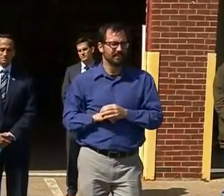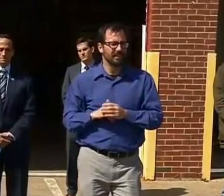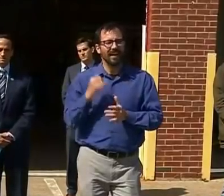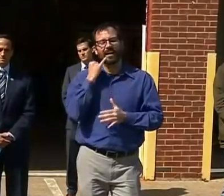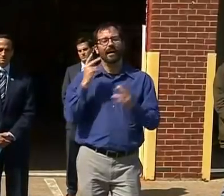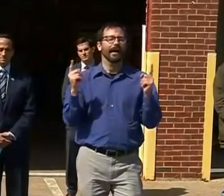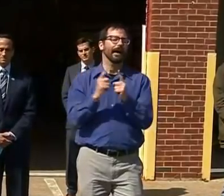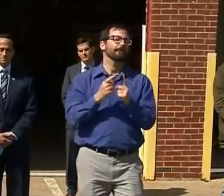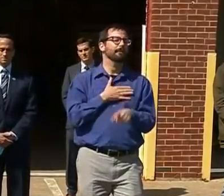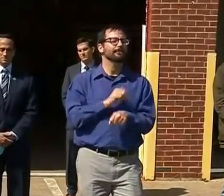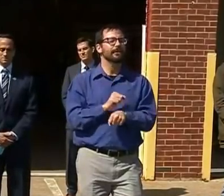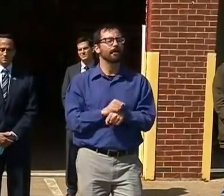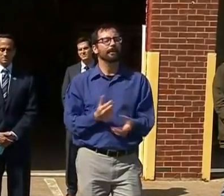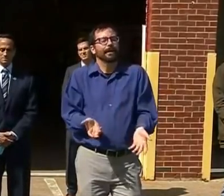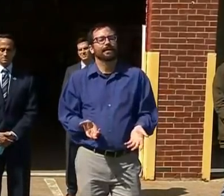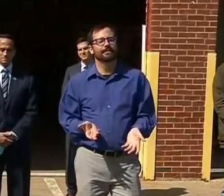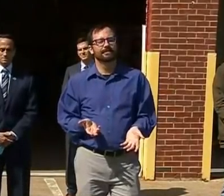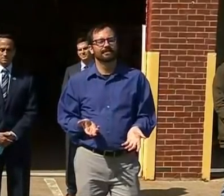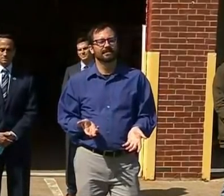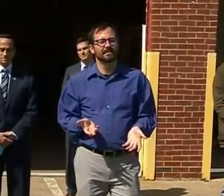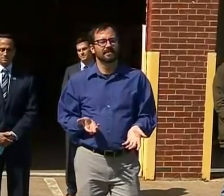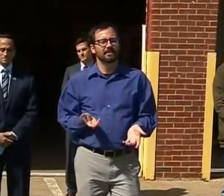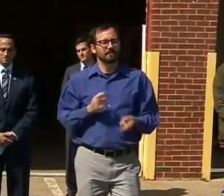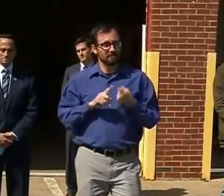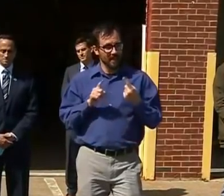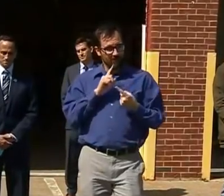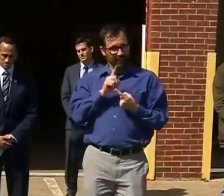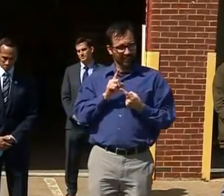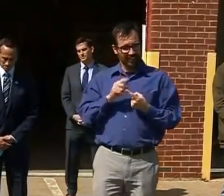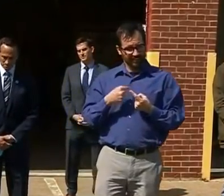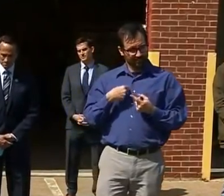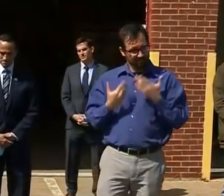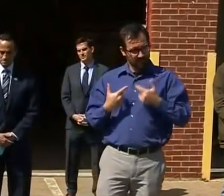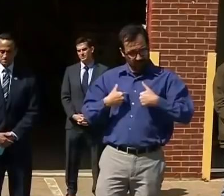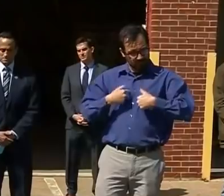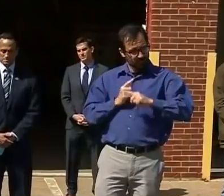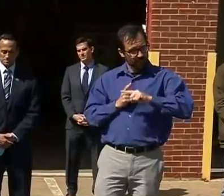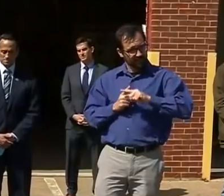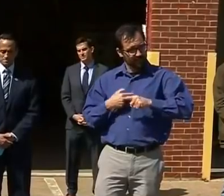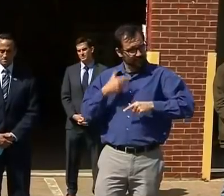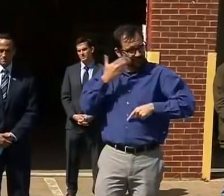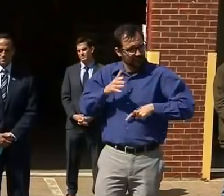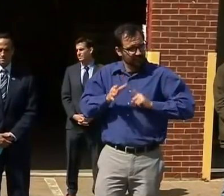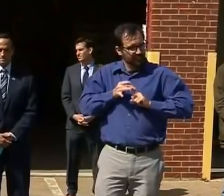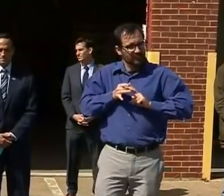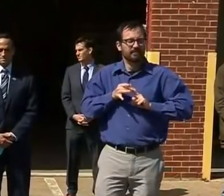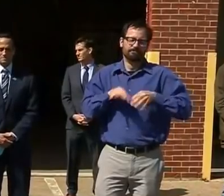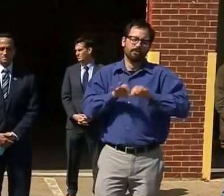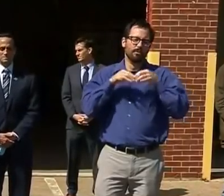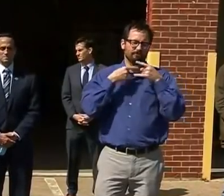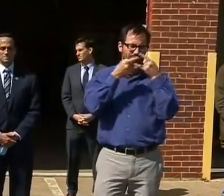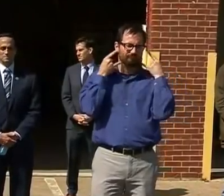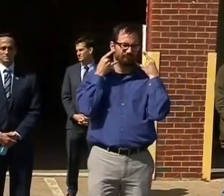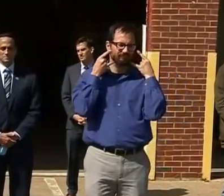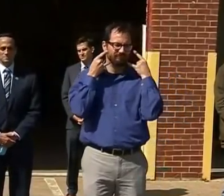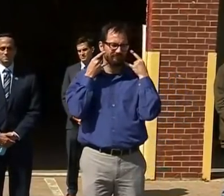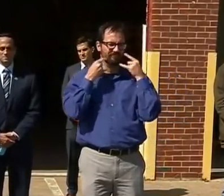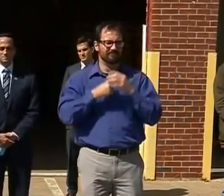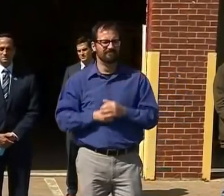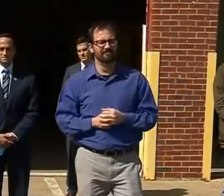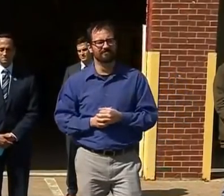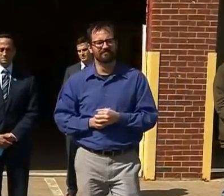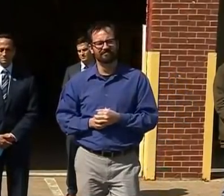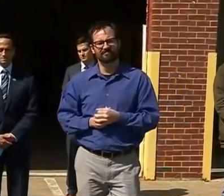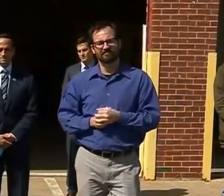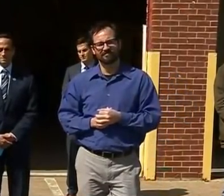This goes both ways. The point behind the face covering is not just about protecting yourself from somebody else. It's also about protecting somebody